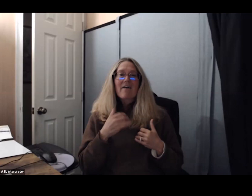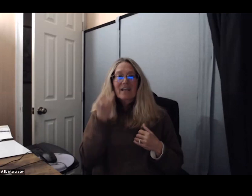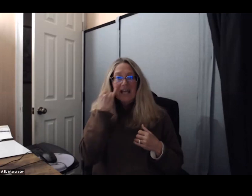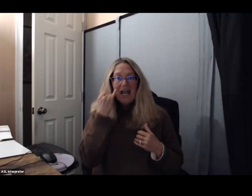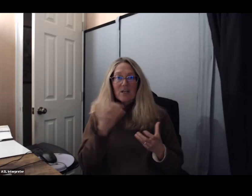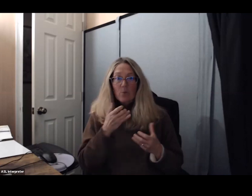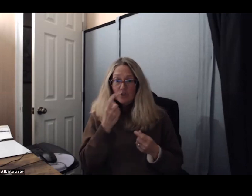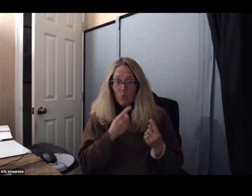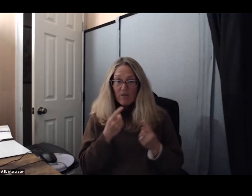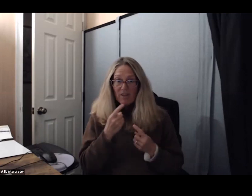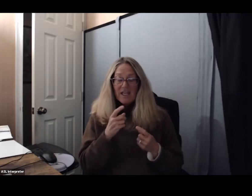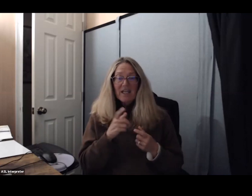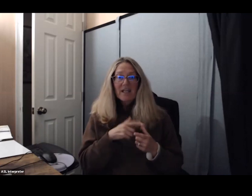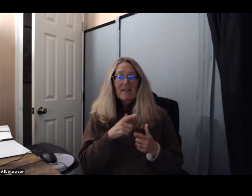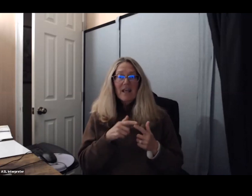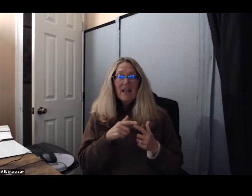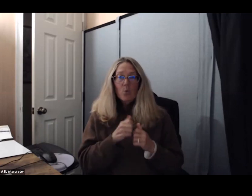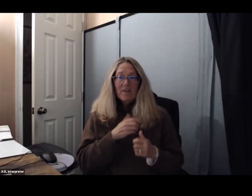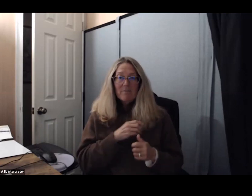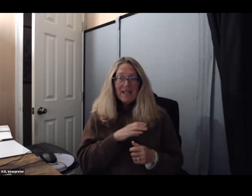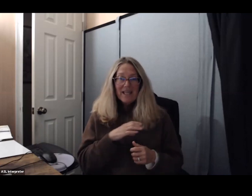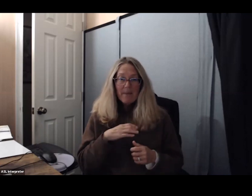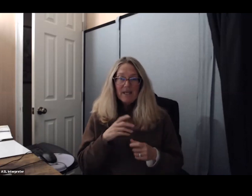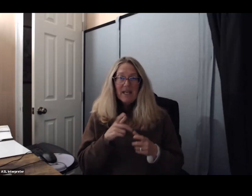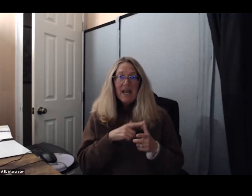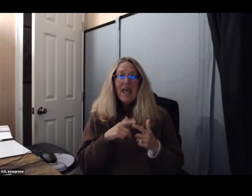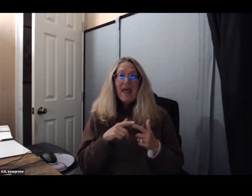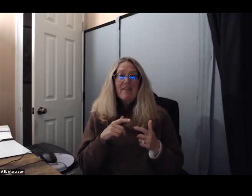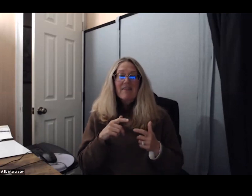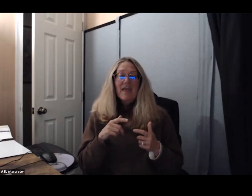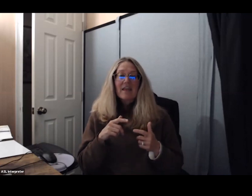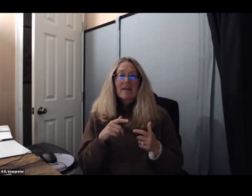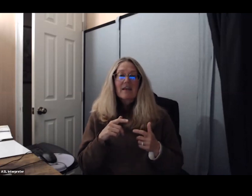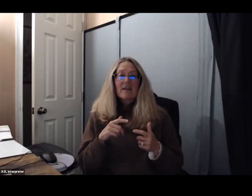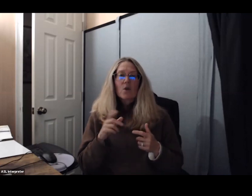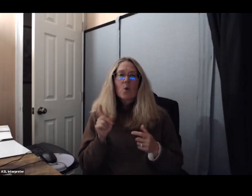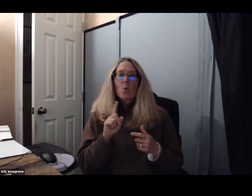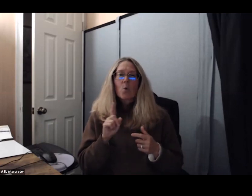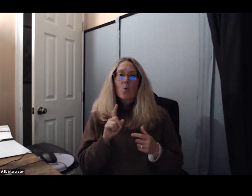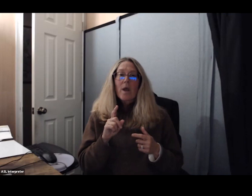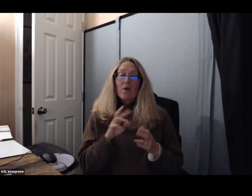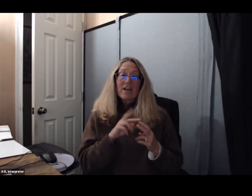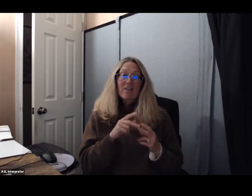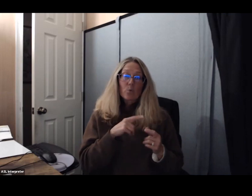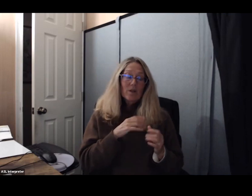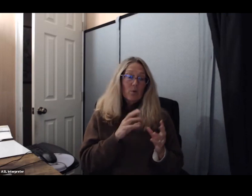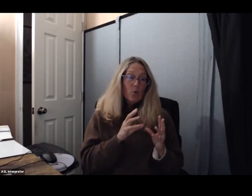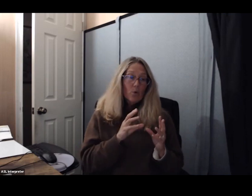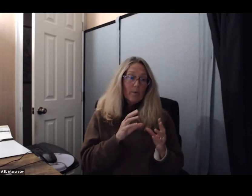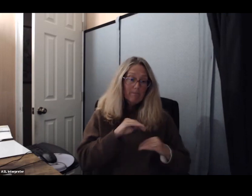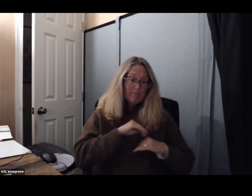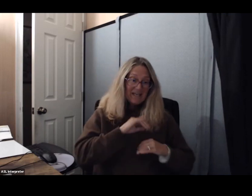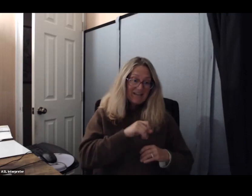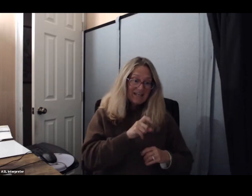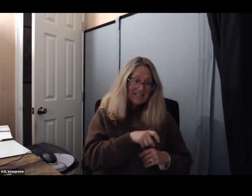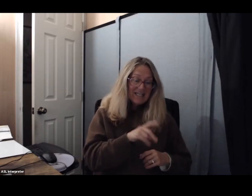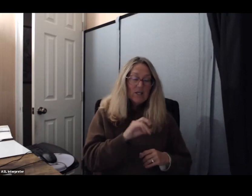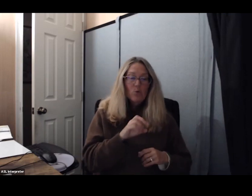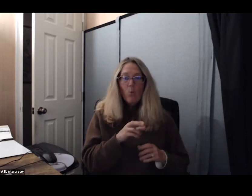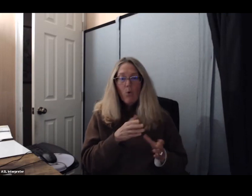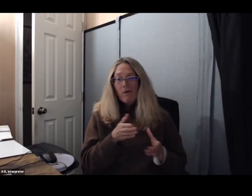what you're thinking, Right. convene with my cabinet, and then take a look at like where we would either be able to meet that need or